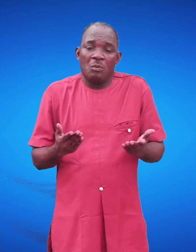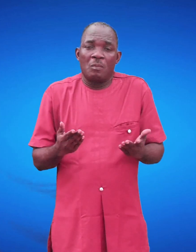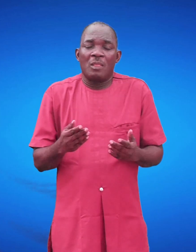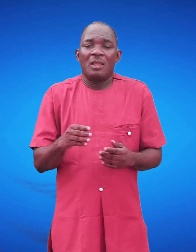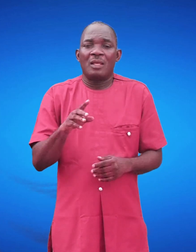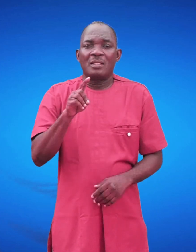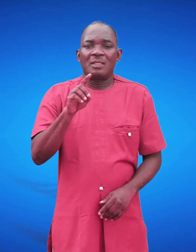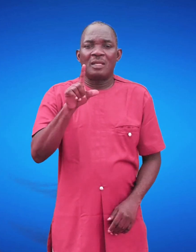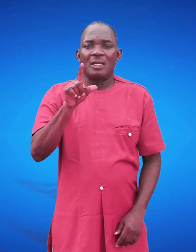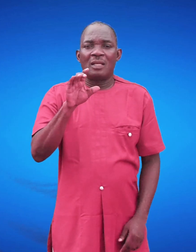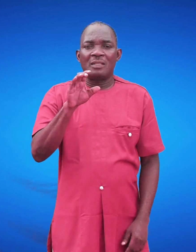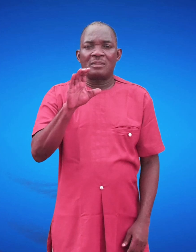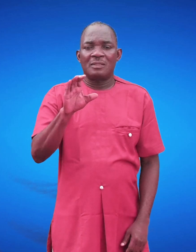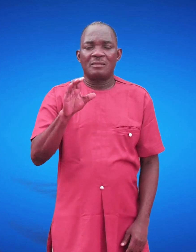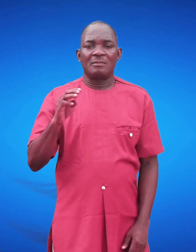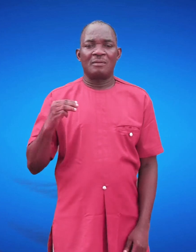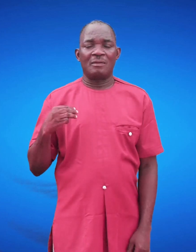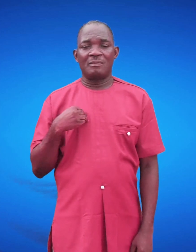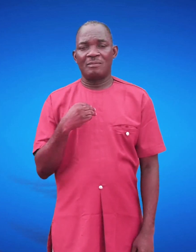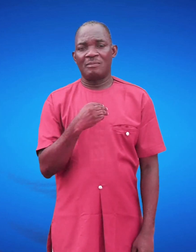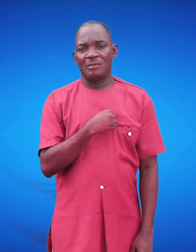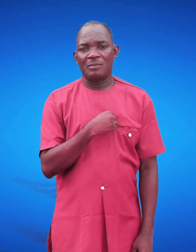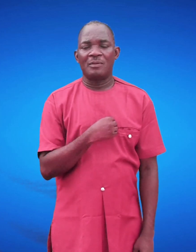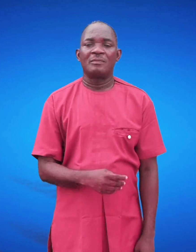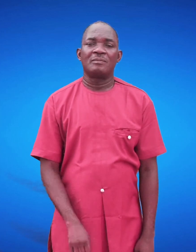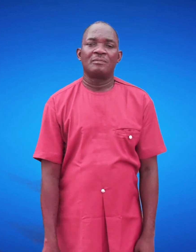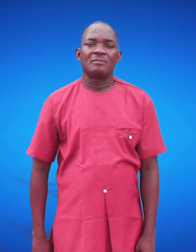a DLIC member.